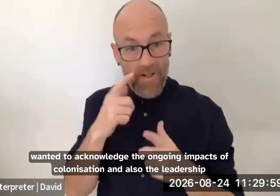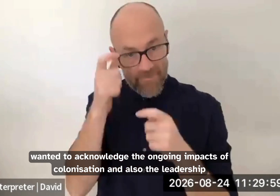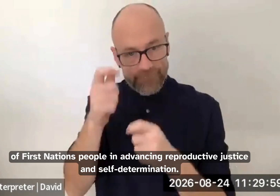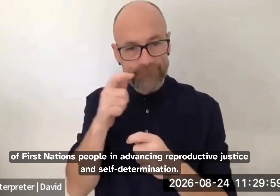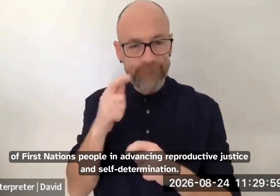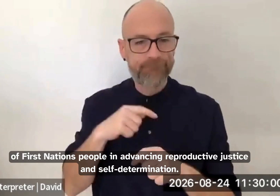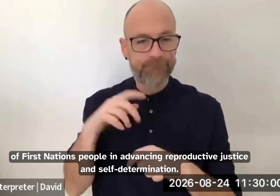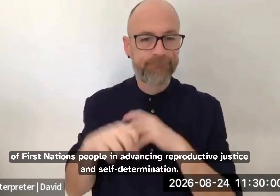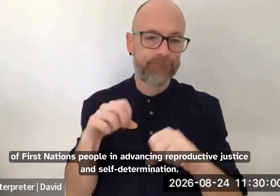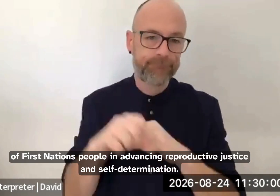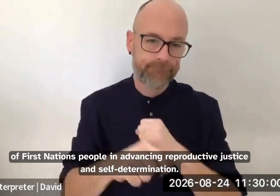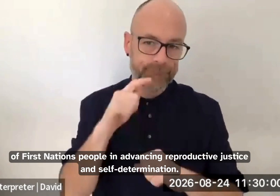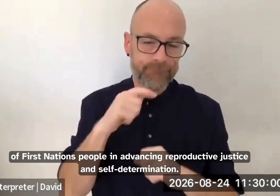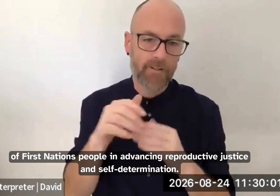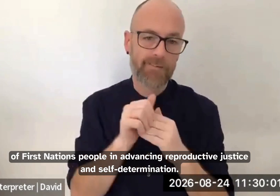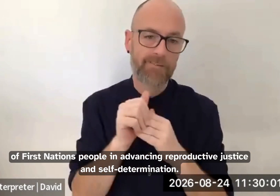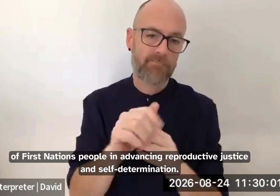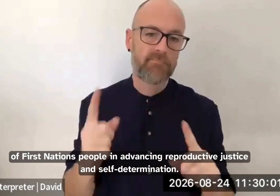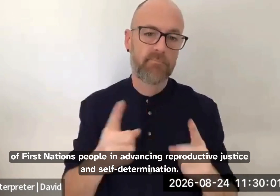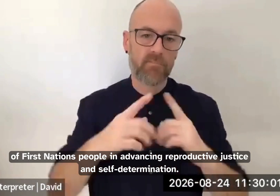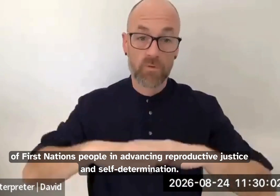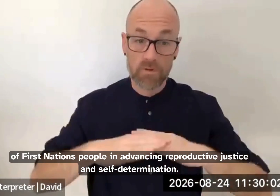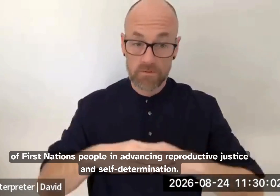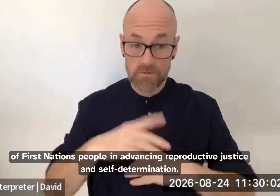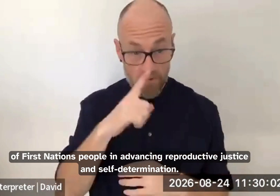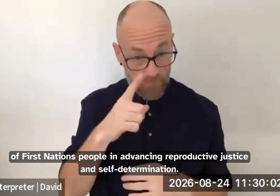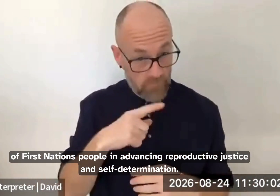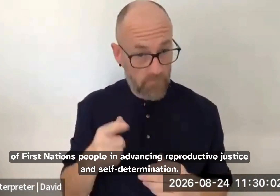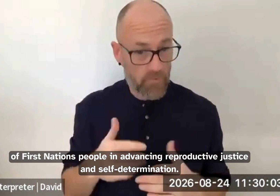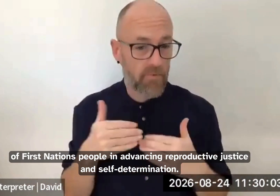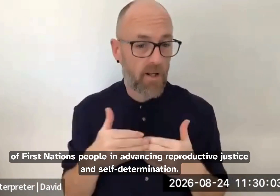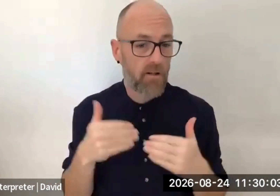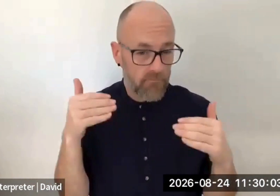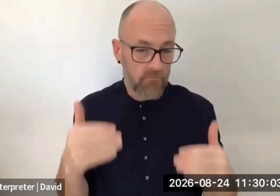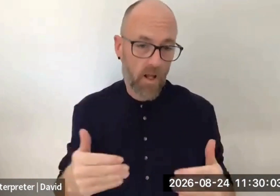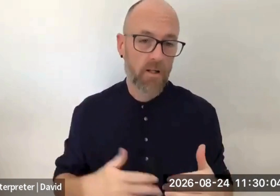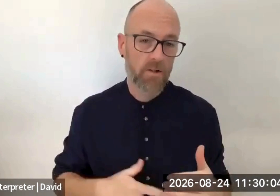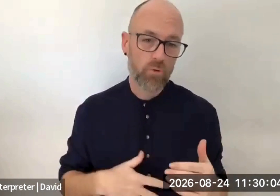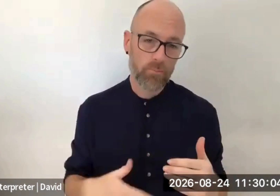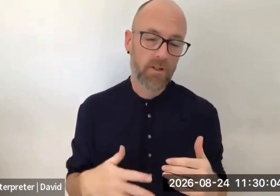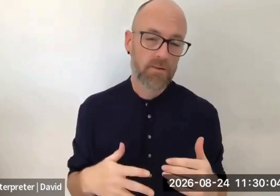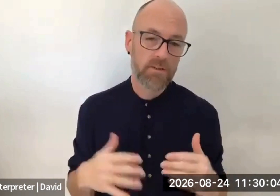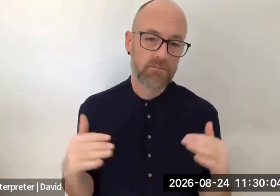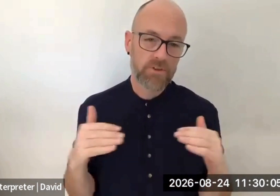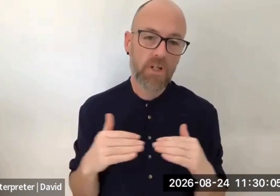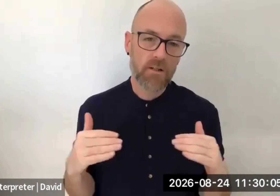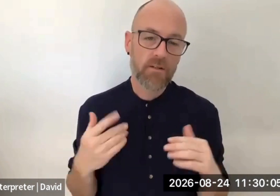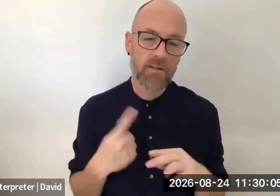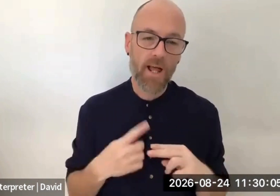the leadership of First Nations people in advancing reproductive justice and self-determination.